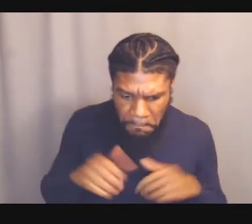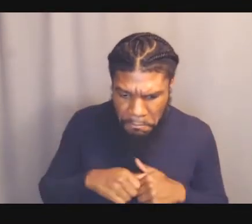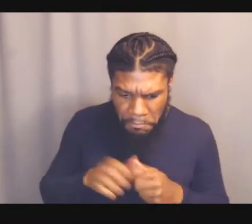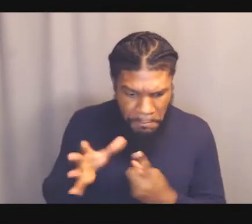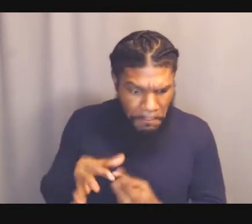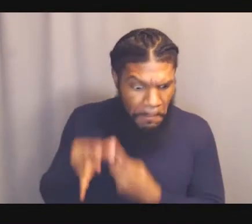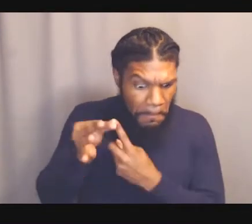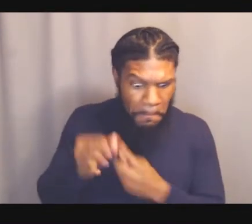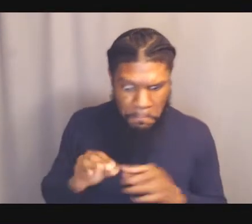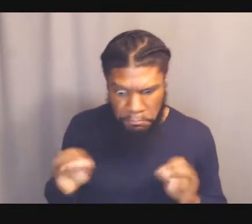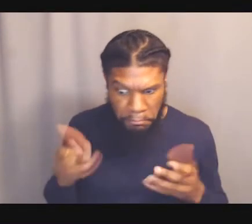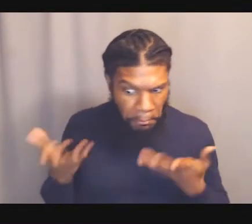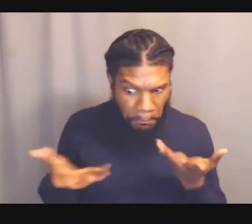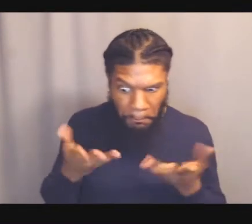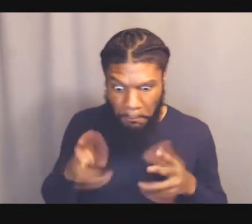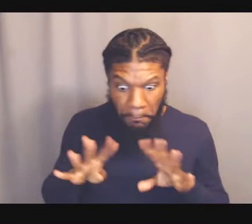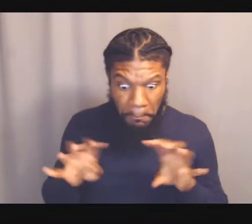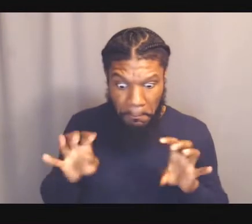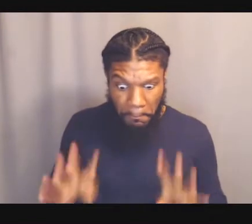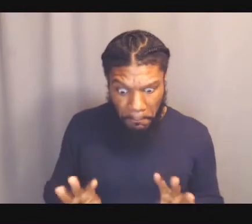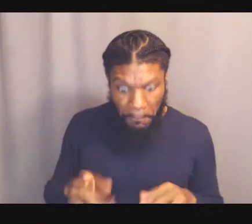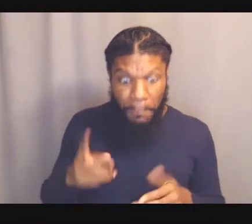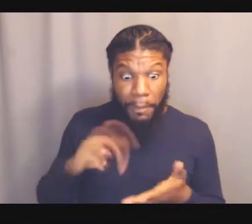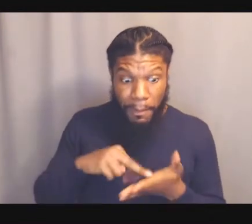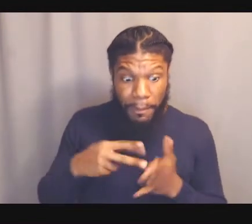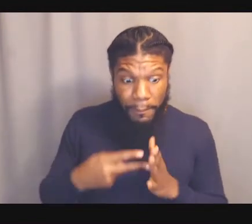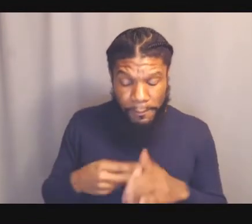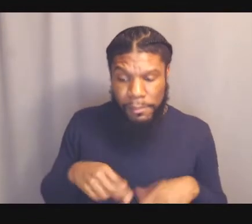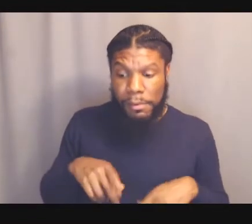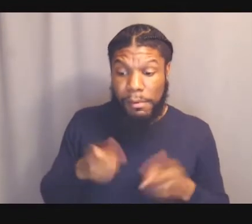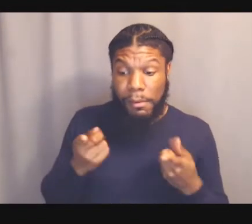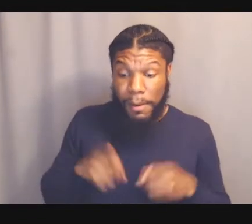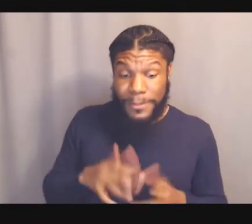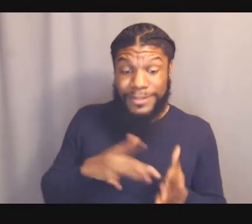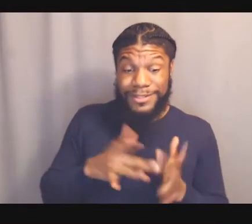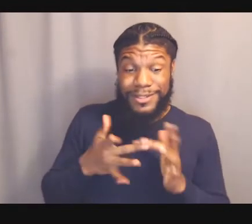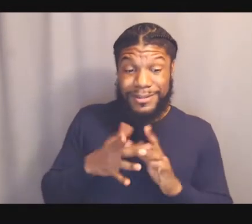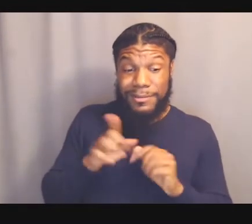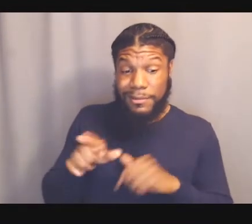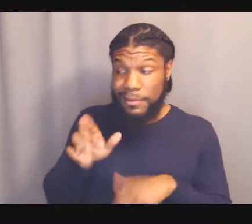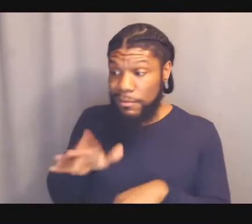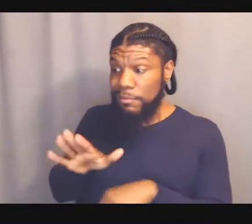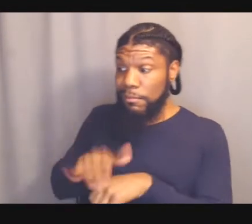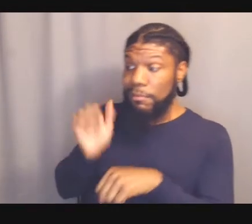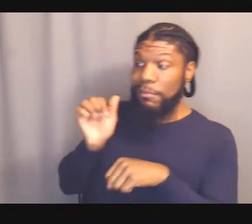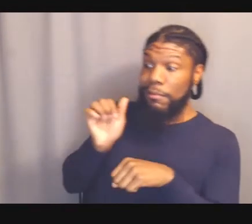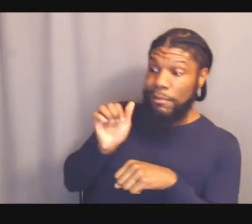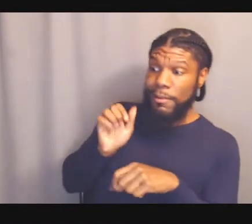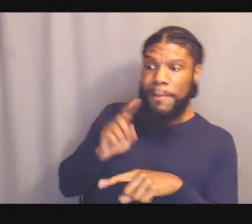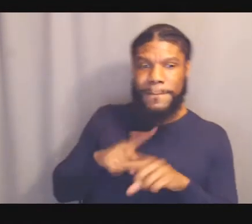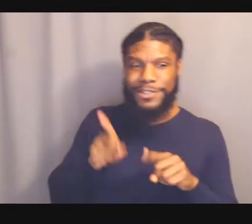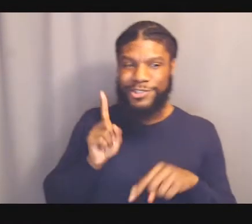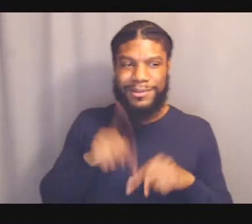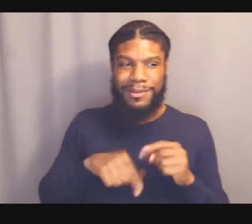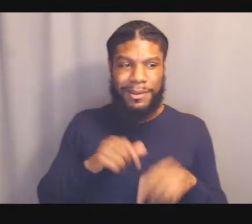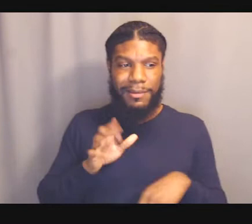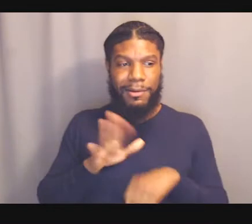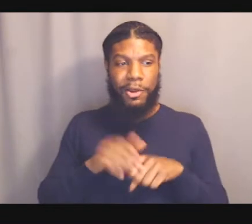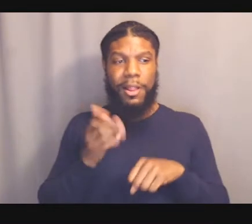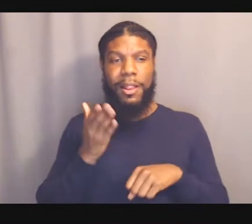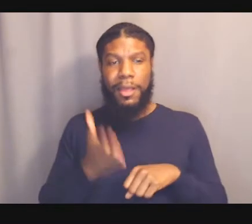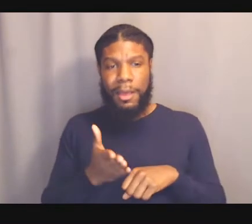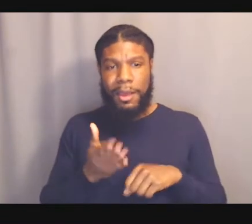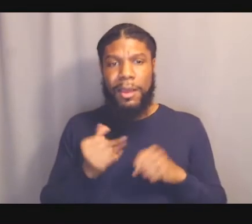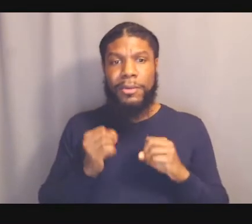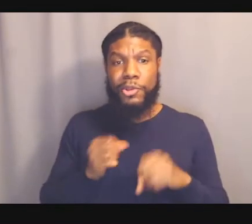Jesus called out to her when she didn't know to call out to him. Okay. And you need to know that